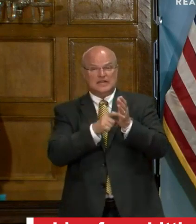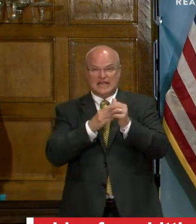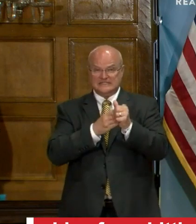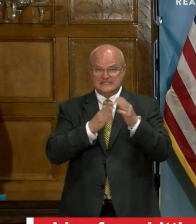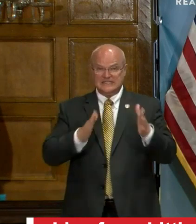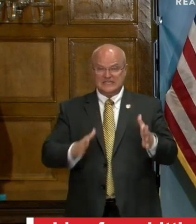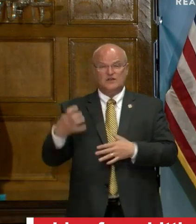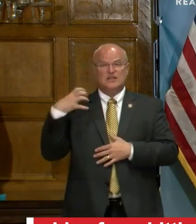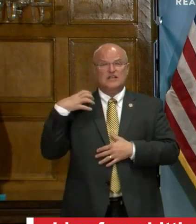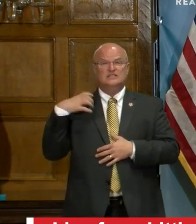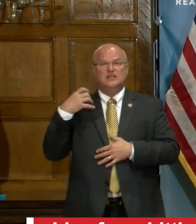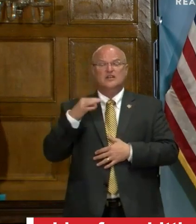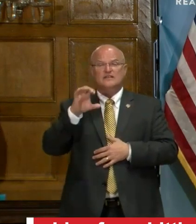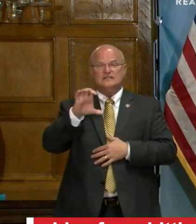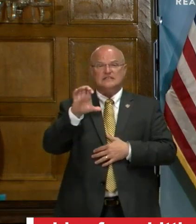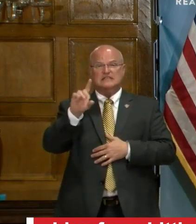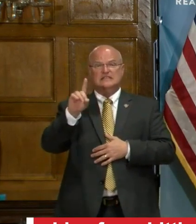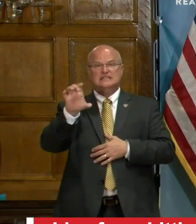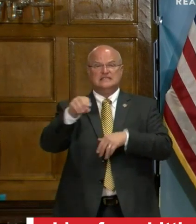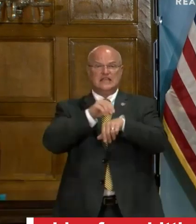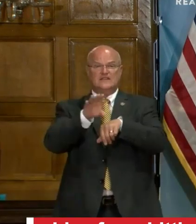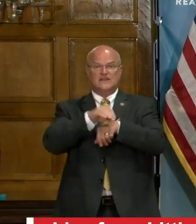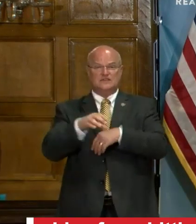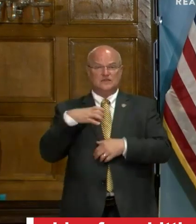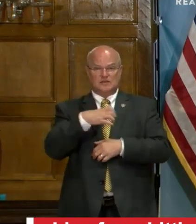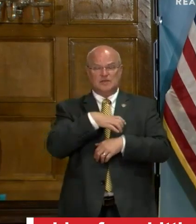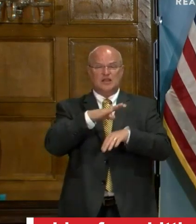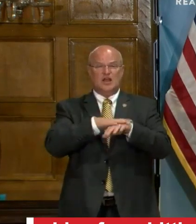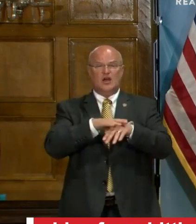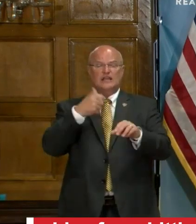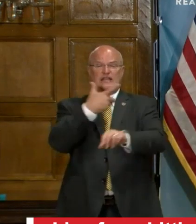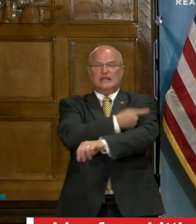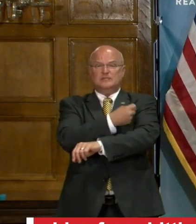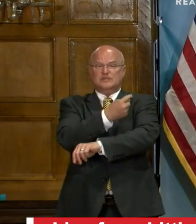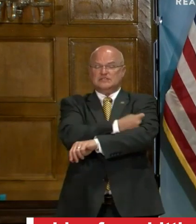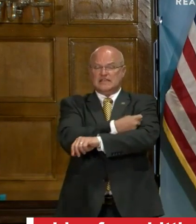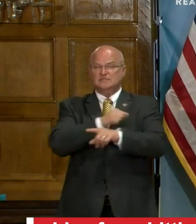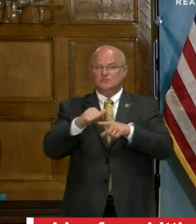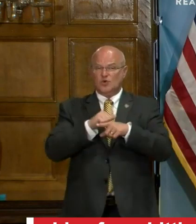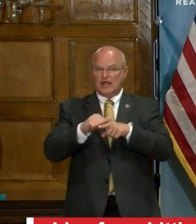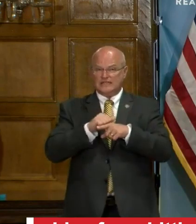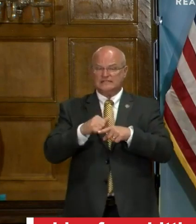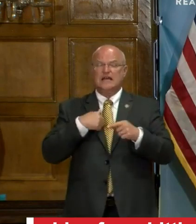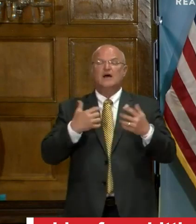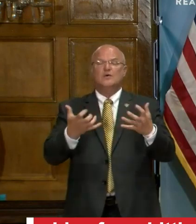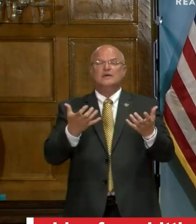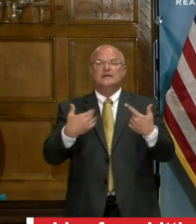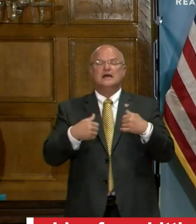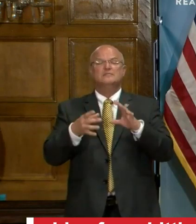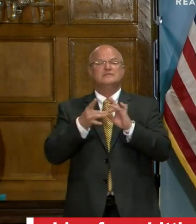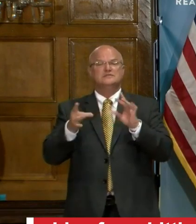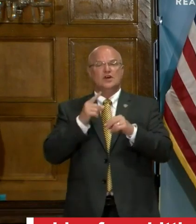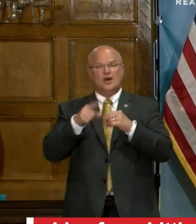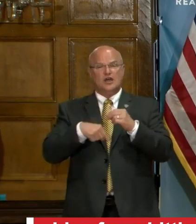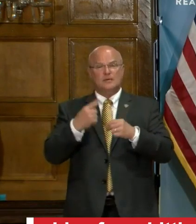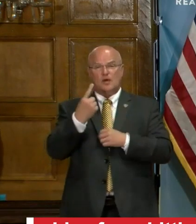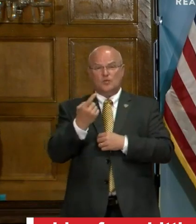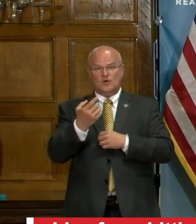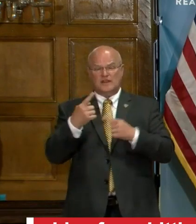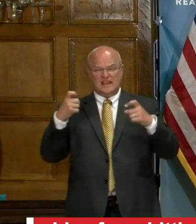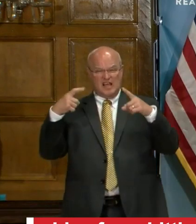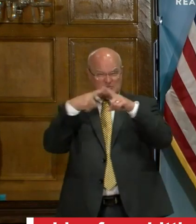leader as the chair of the CDC's Advisory Committee on Immunization Practices. I'm going to have him come up and talk about one